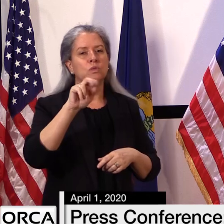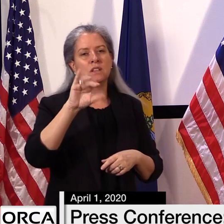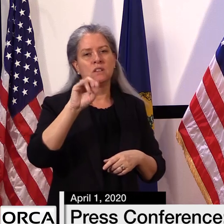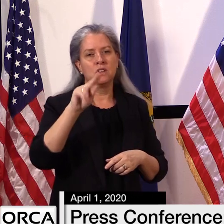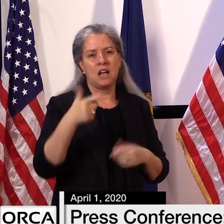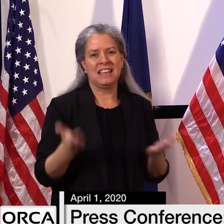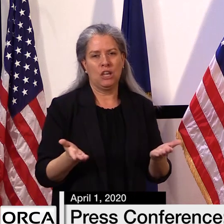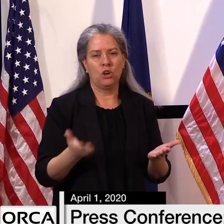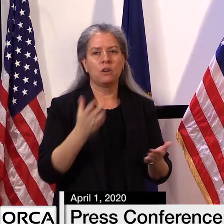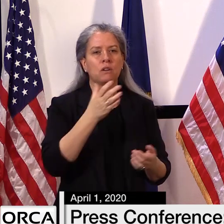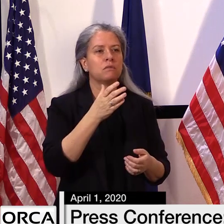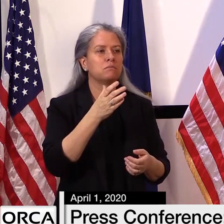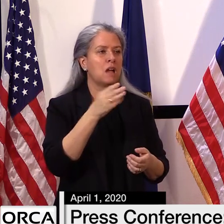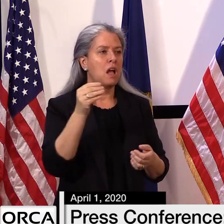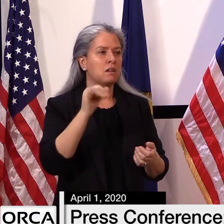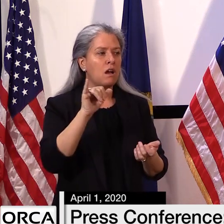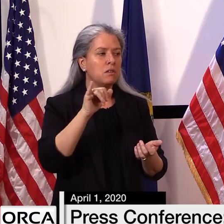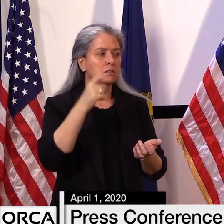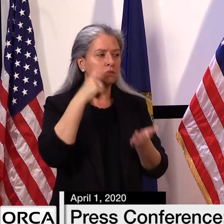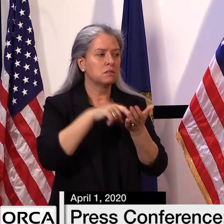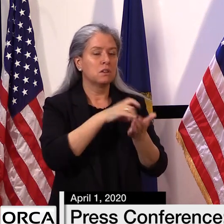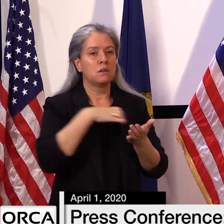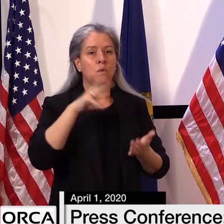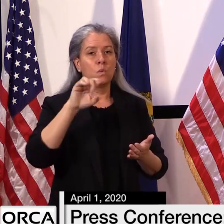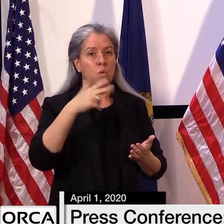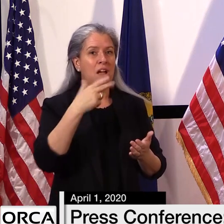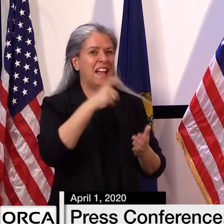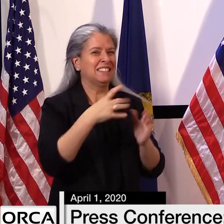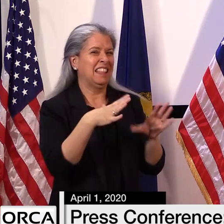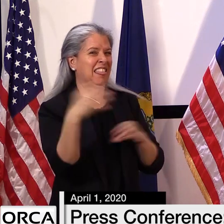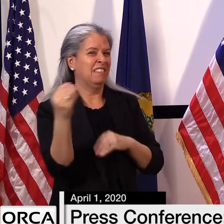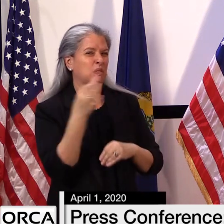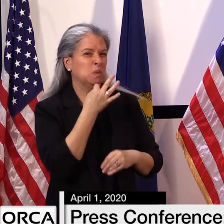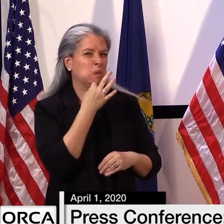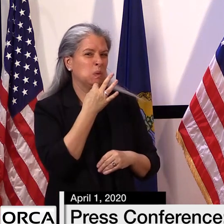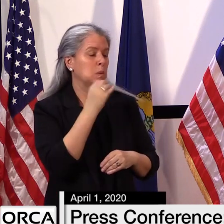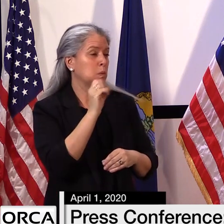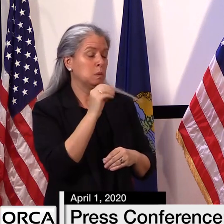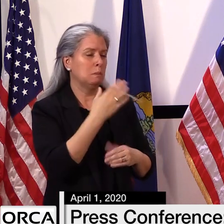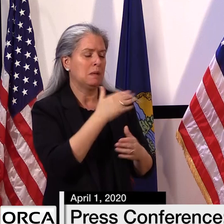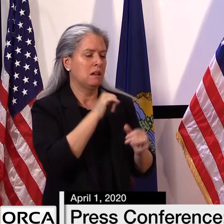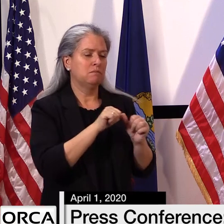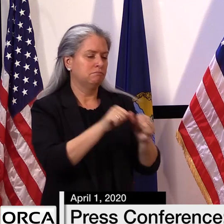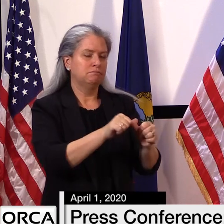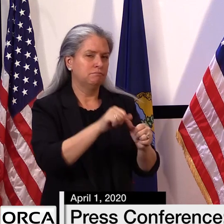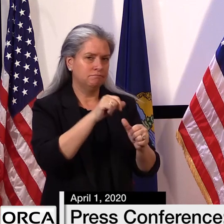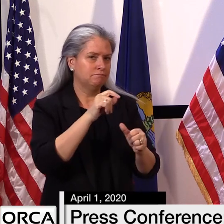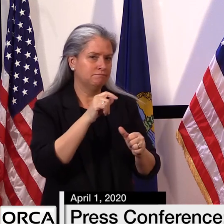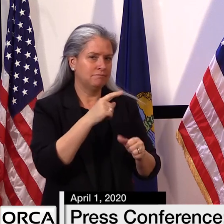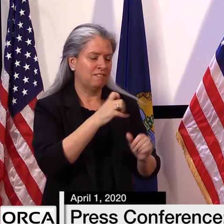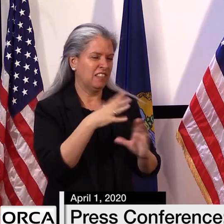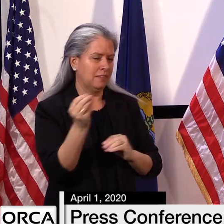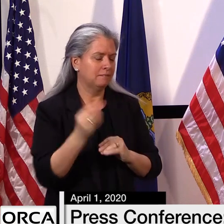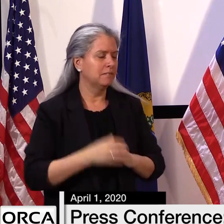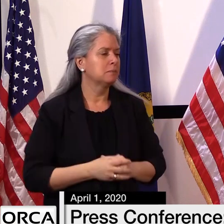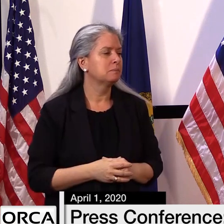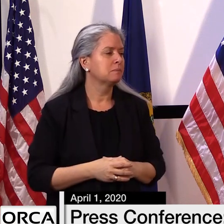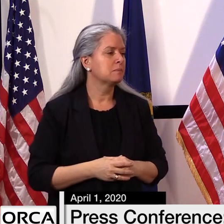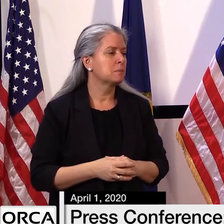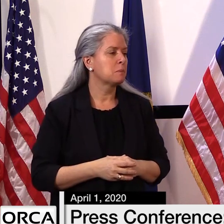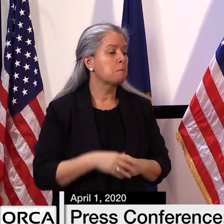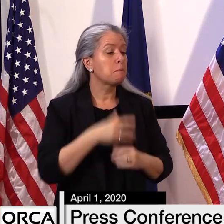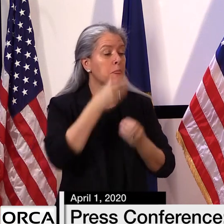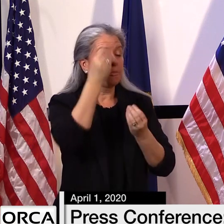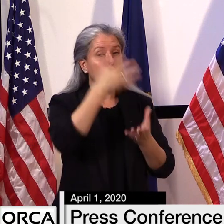room, and I will note that Congressman Welch has another appointment, so has to leave shortly, so he may not be here for the Q&A. Please know you